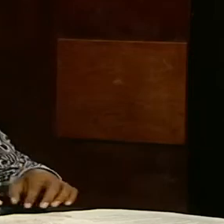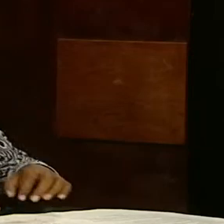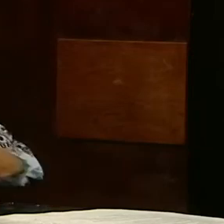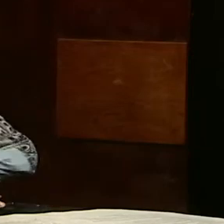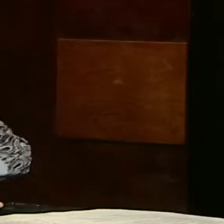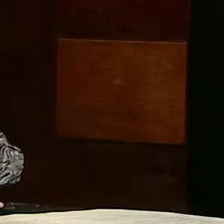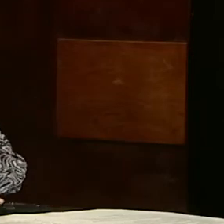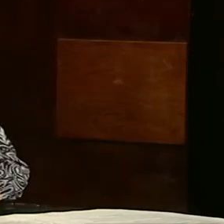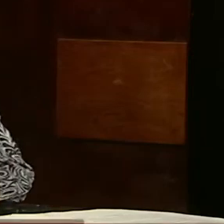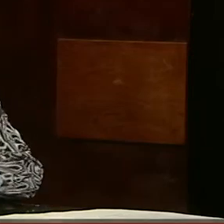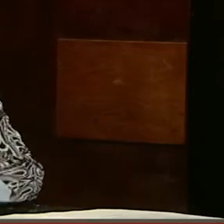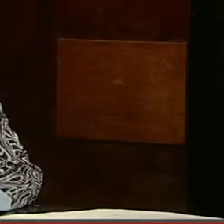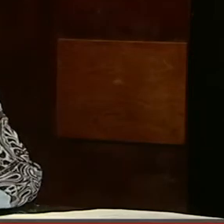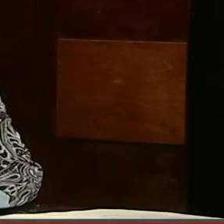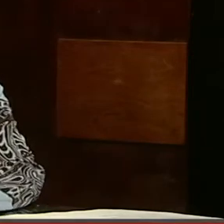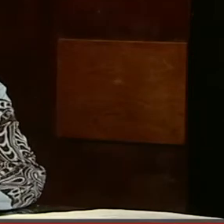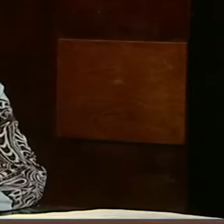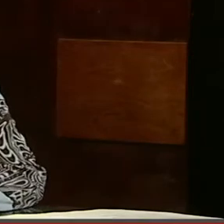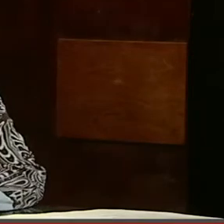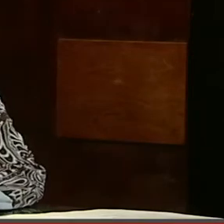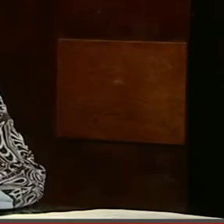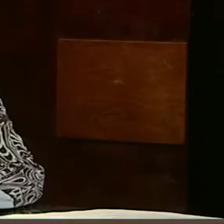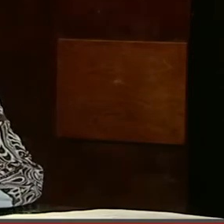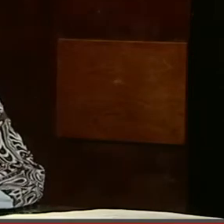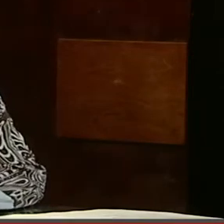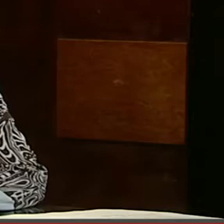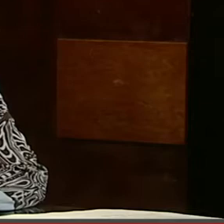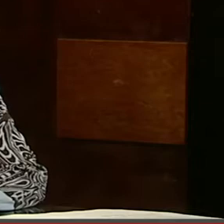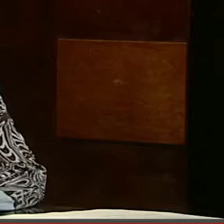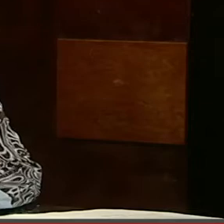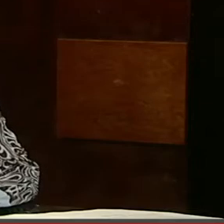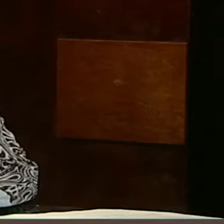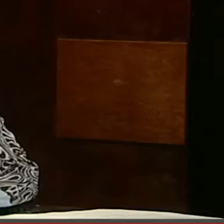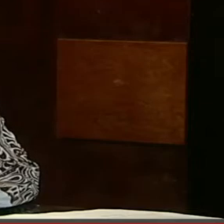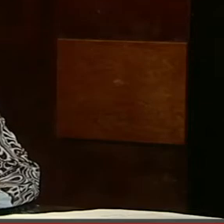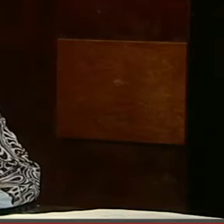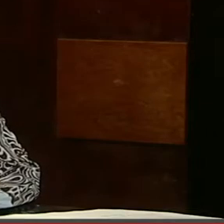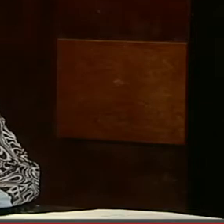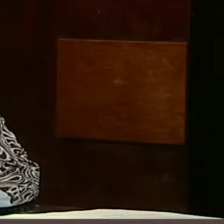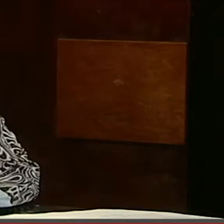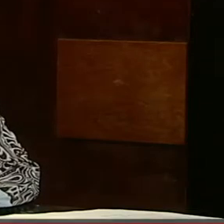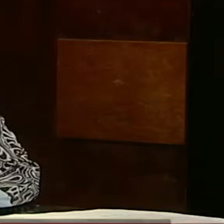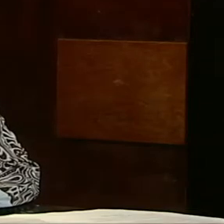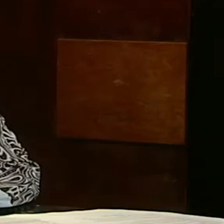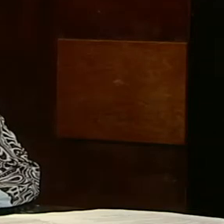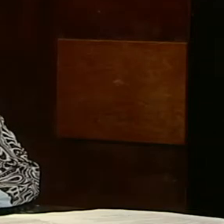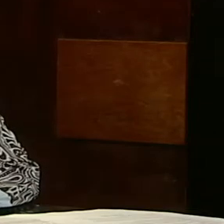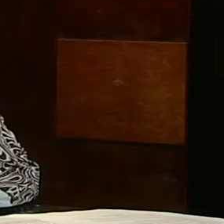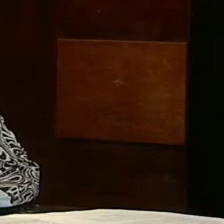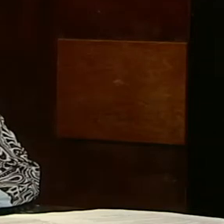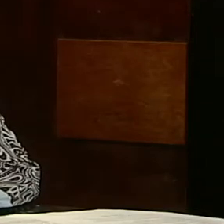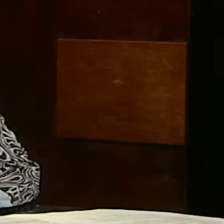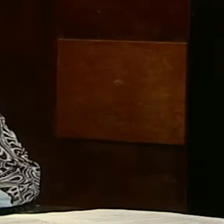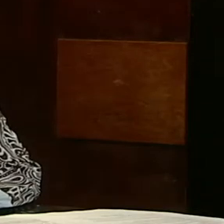Your words from Commissioner Manning yesterday. Commissioner Manning also stated that 160 test kits have been sent out to 16 provinces and there